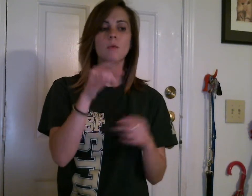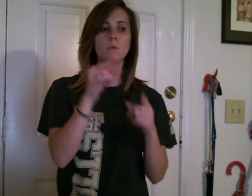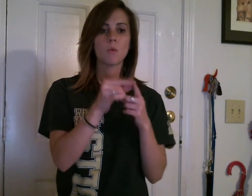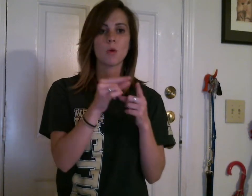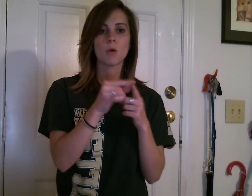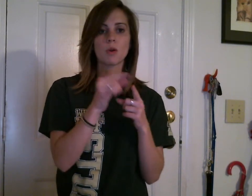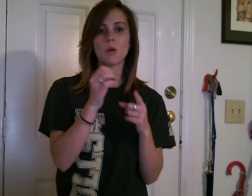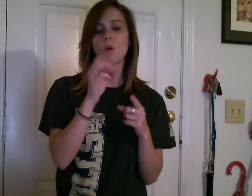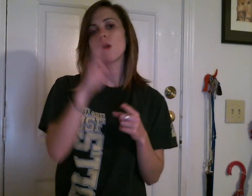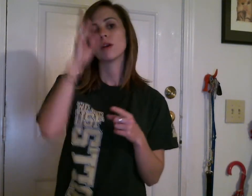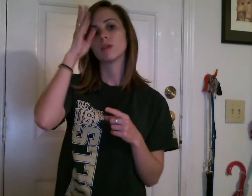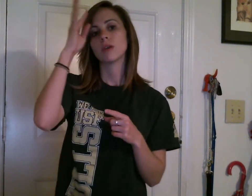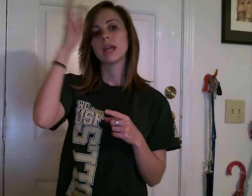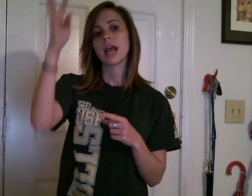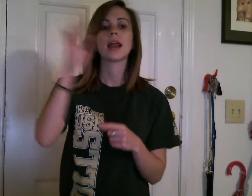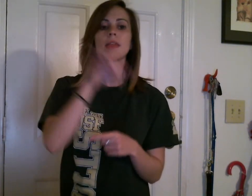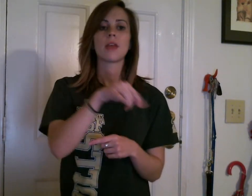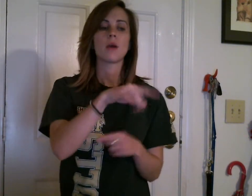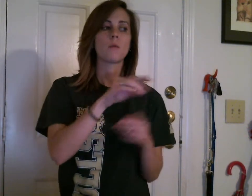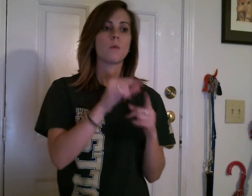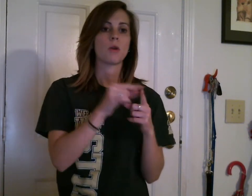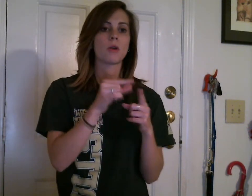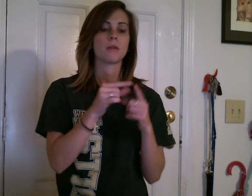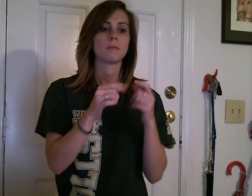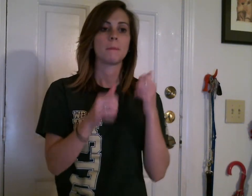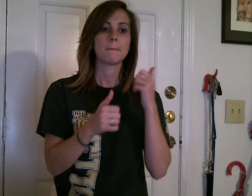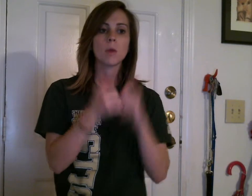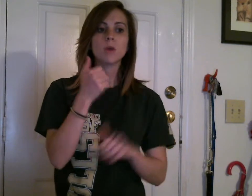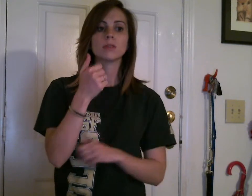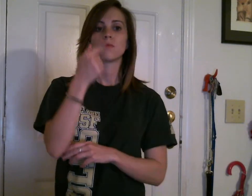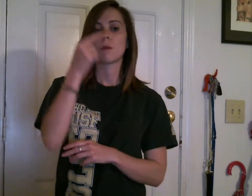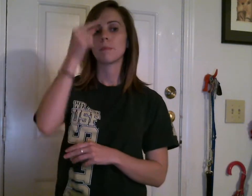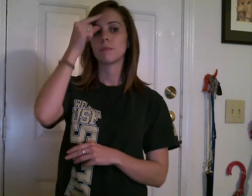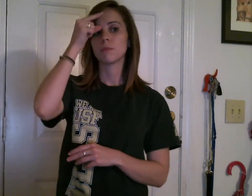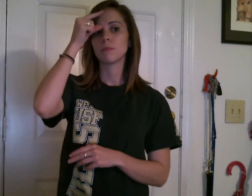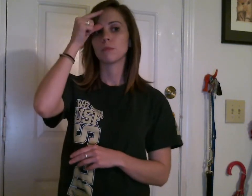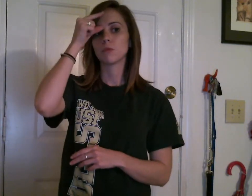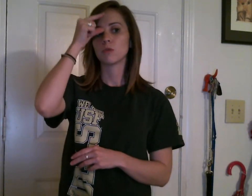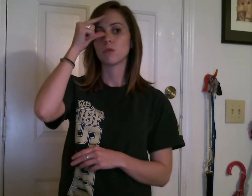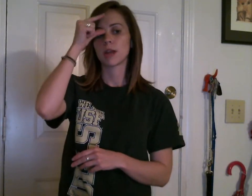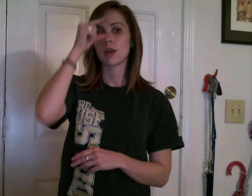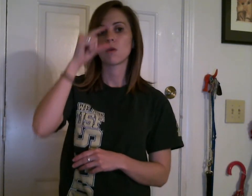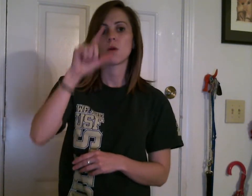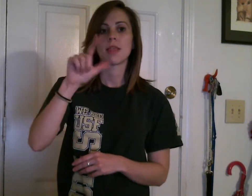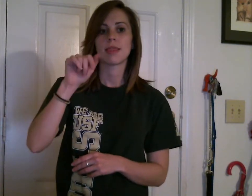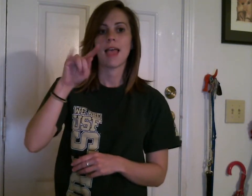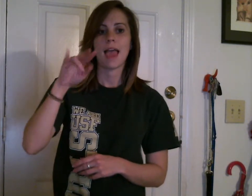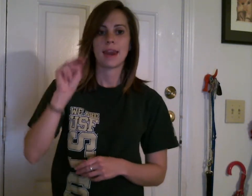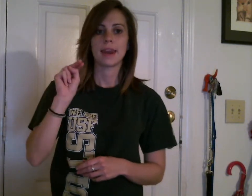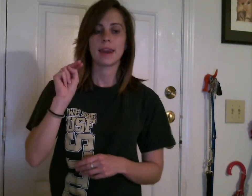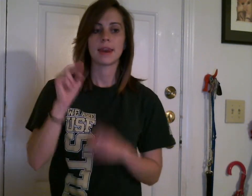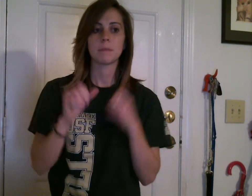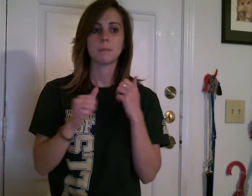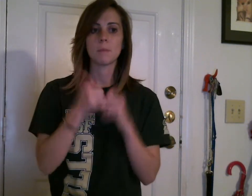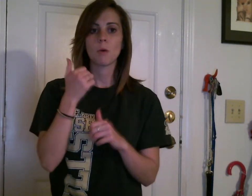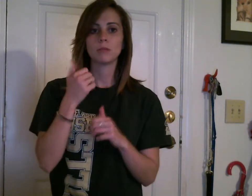from the Greek and the Latin. Most of our terminology, again, comes from Greek or Latin. So, for example, if we're talking about the kidney, in